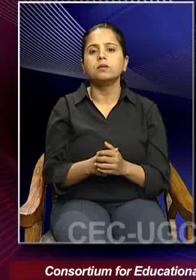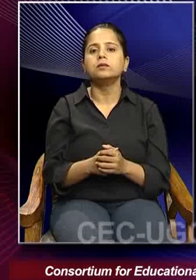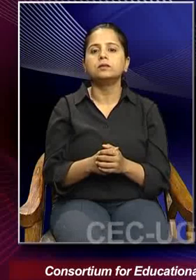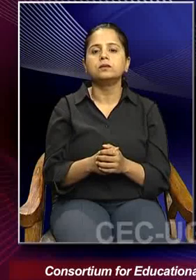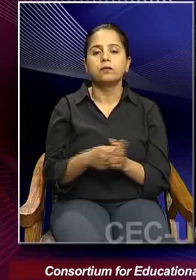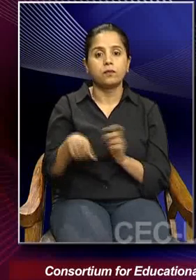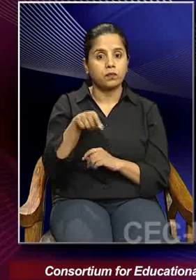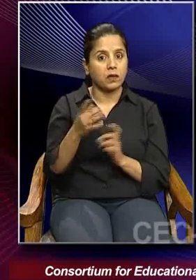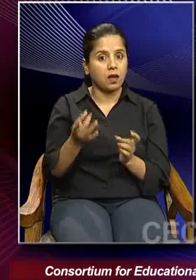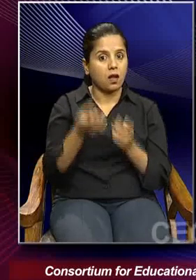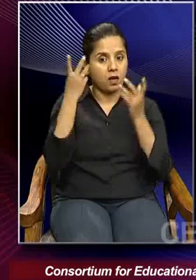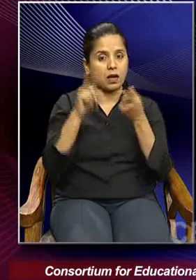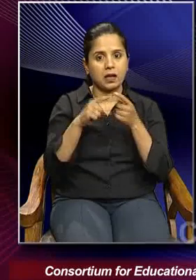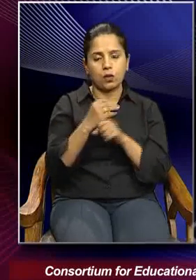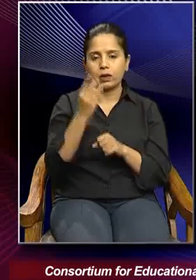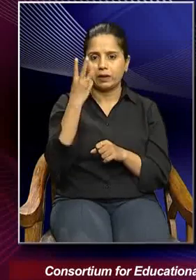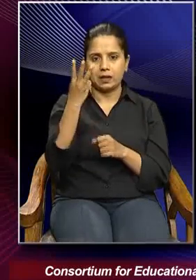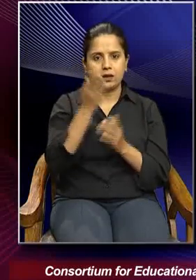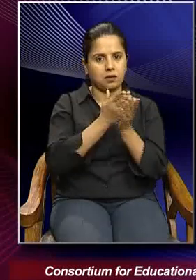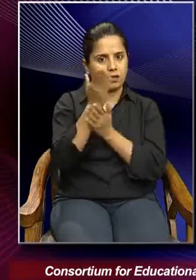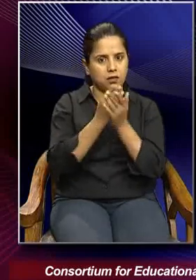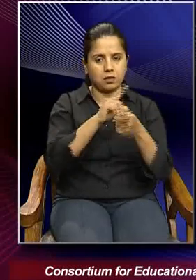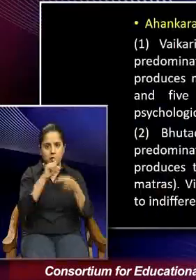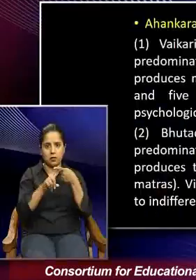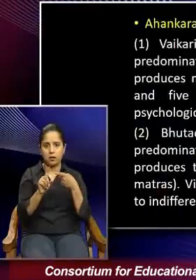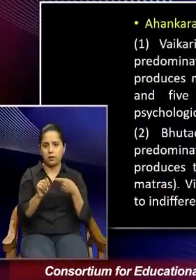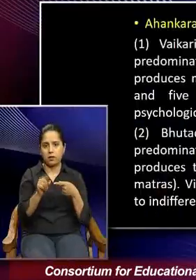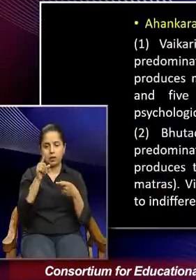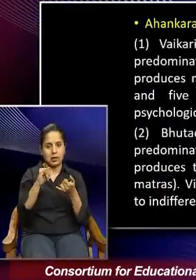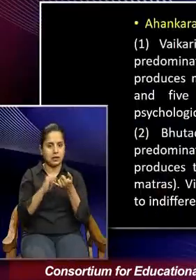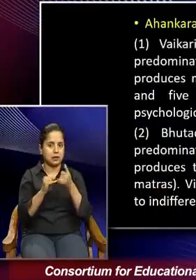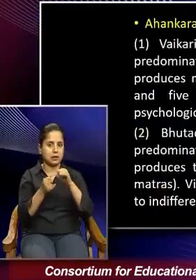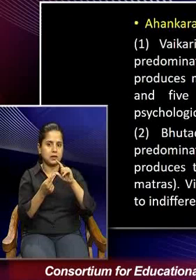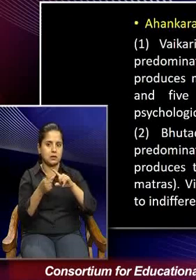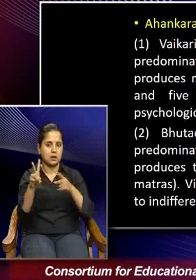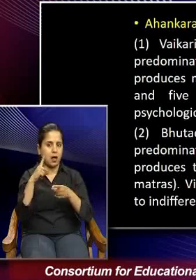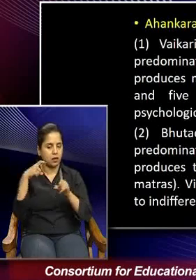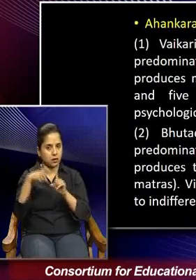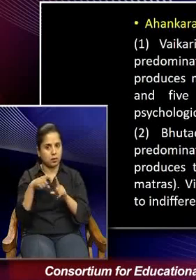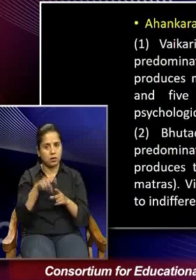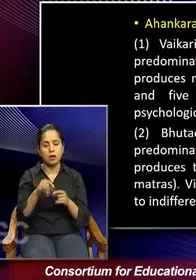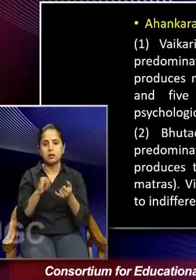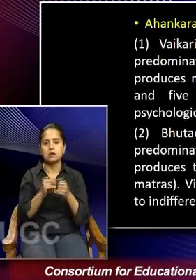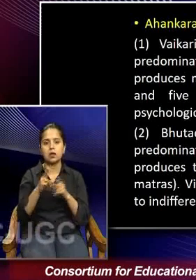So ahankar is said to be of three kinds. The first one is of sattvic nature, when the sattva